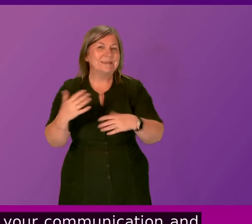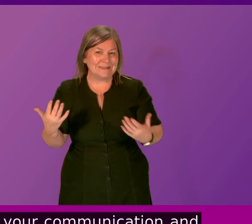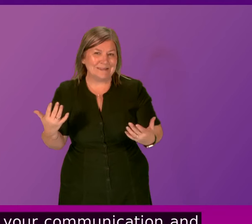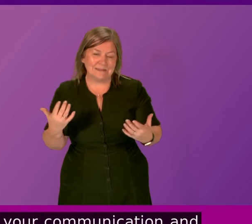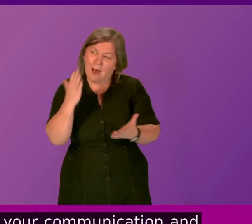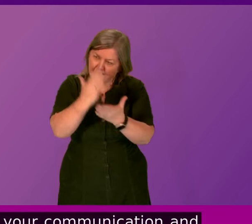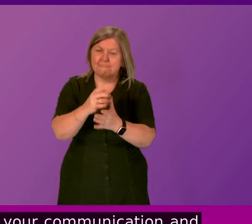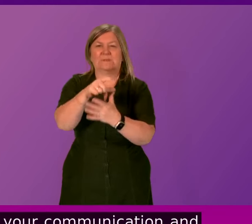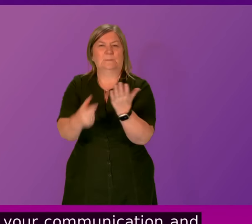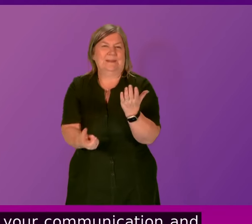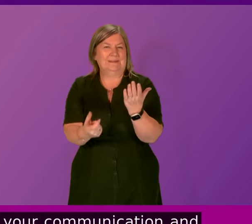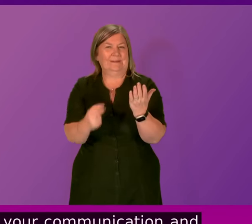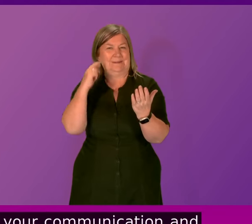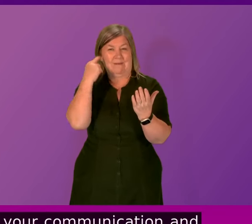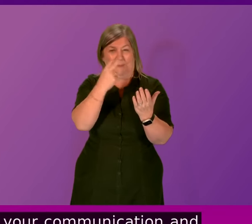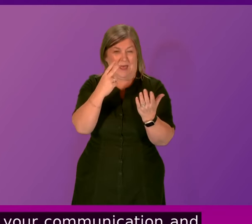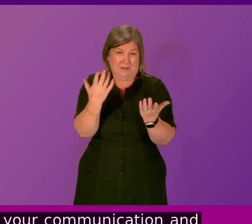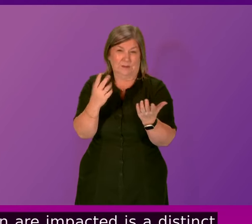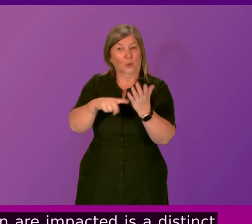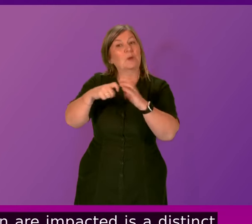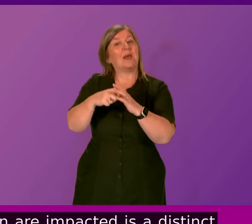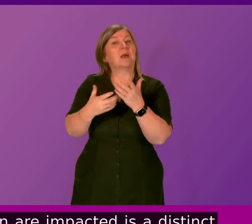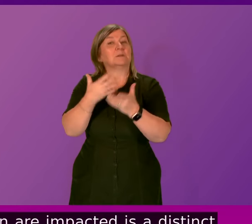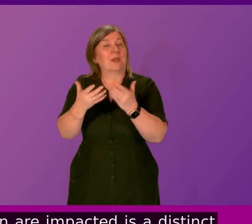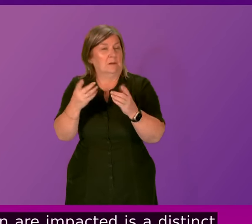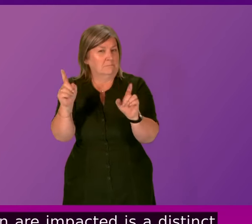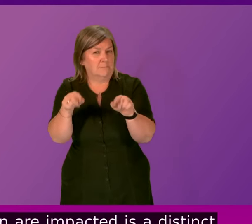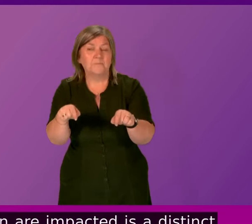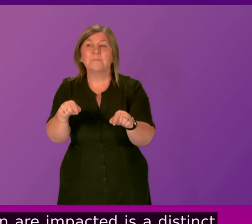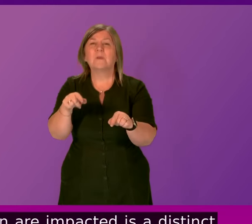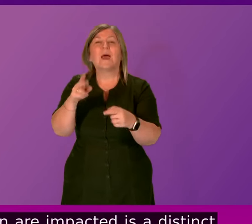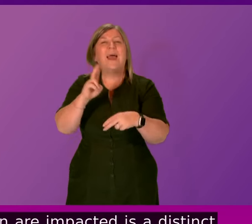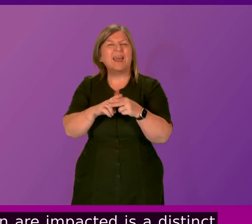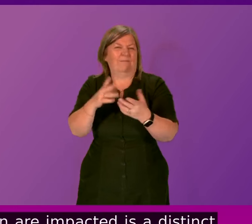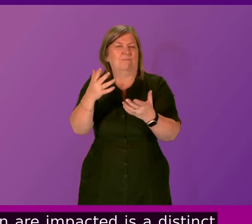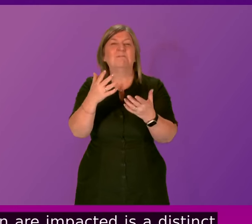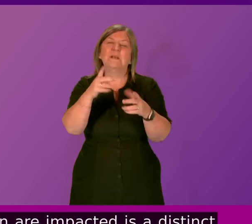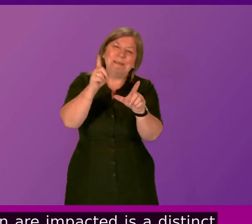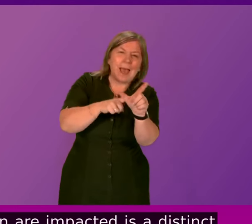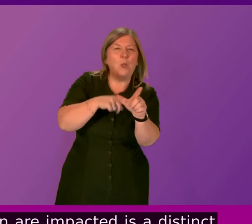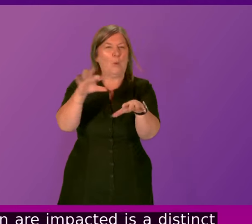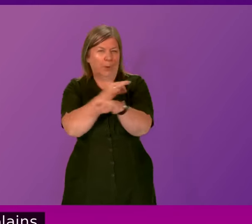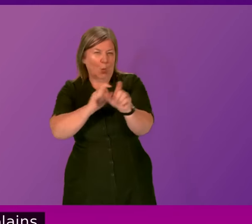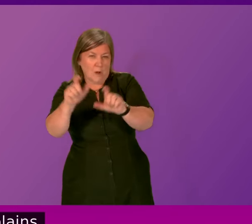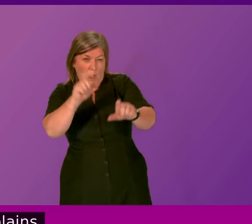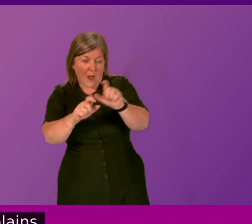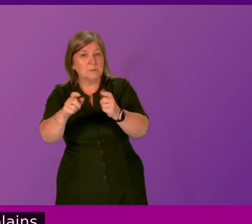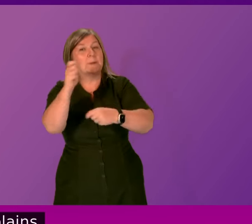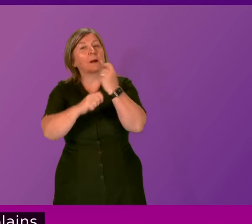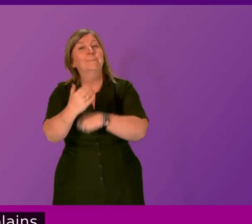disability. Deafblind UK explains, if you mix the colours yellow and blue, you get